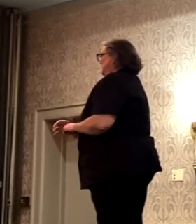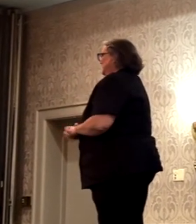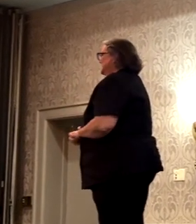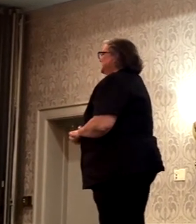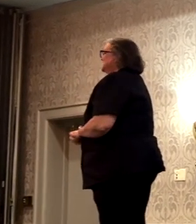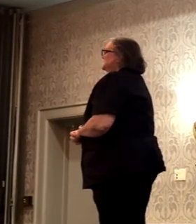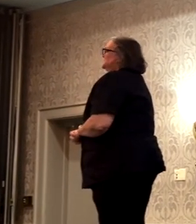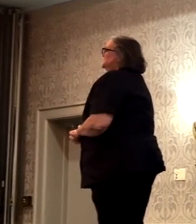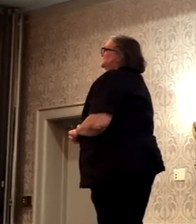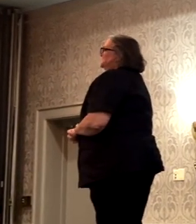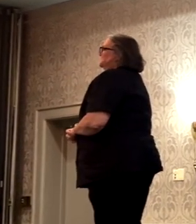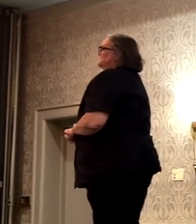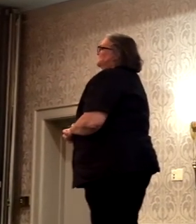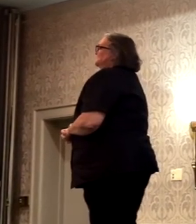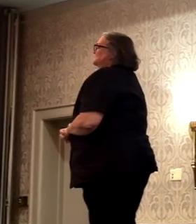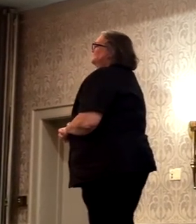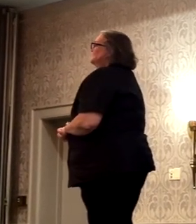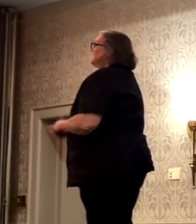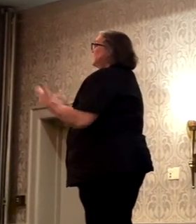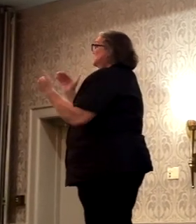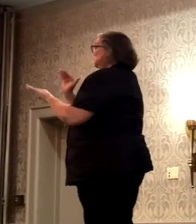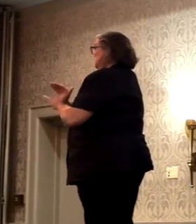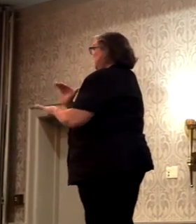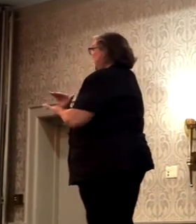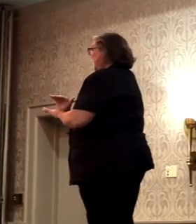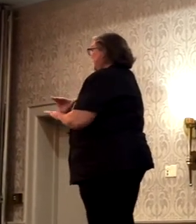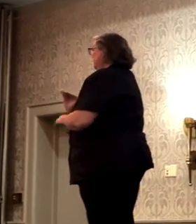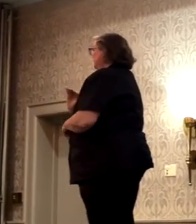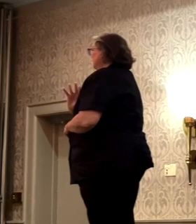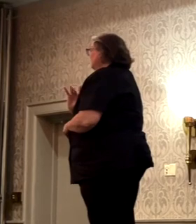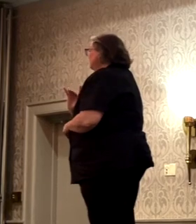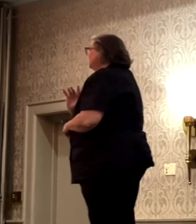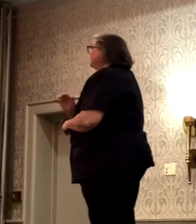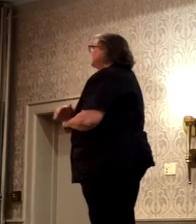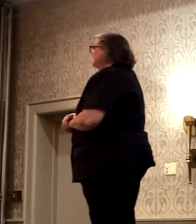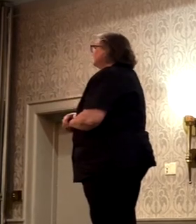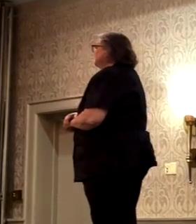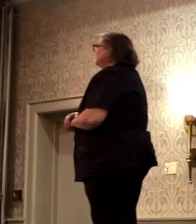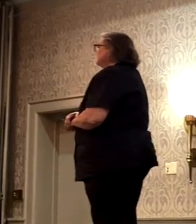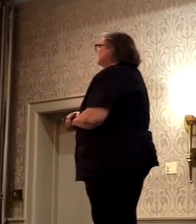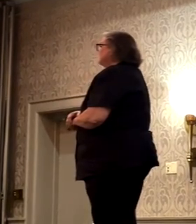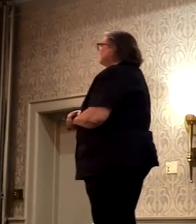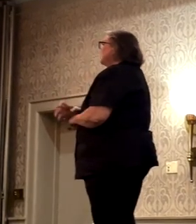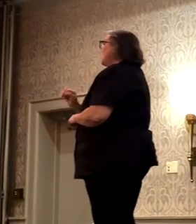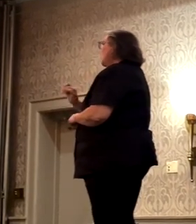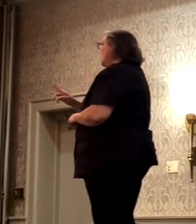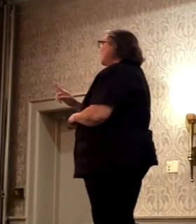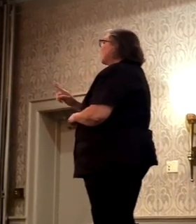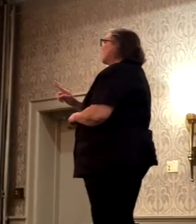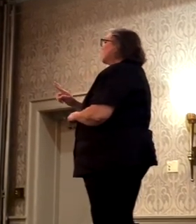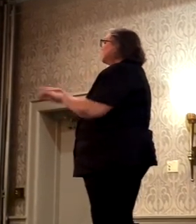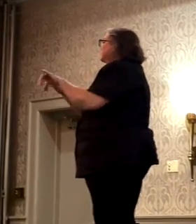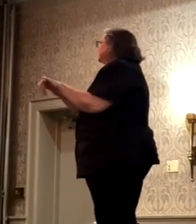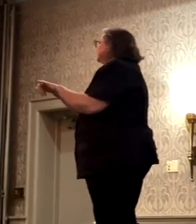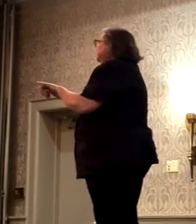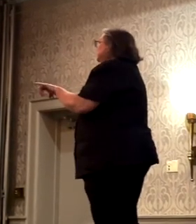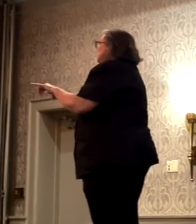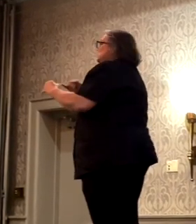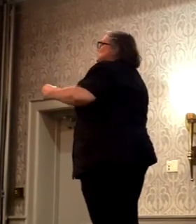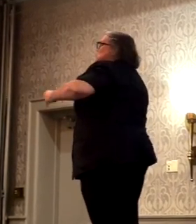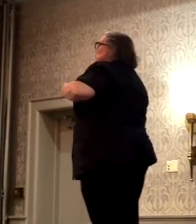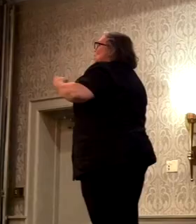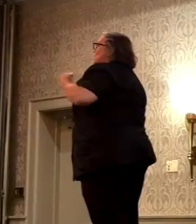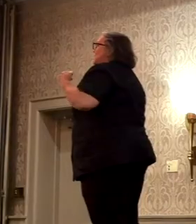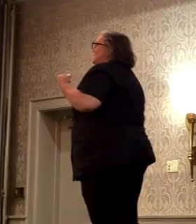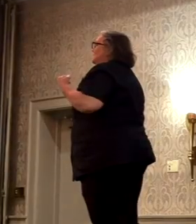know, on an evening such as this, and on evenings of a similar joy, I